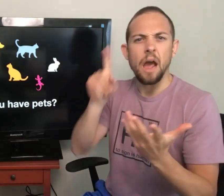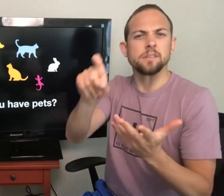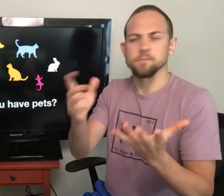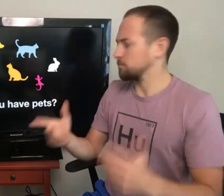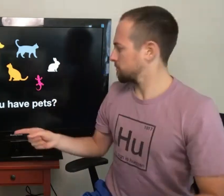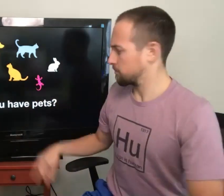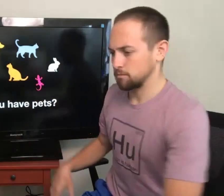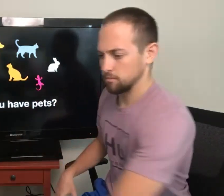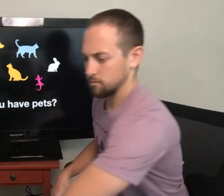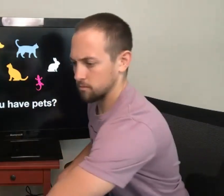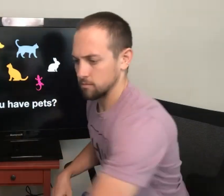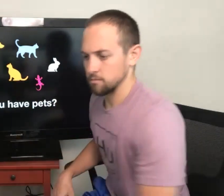no question?